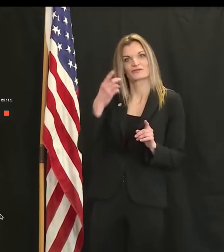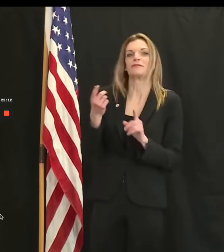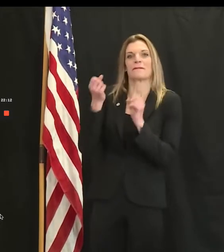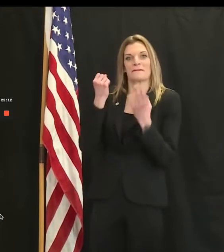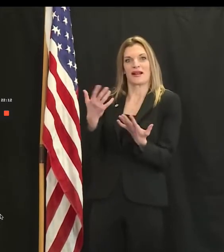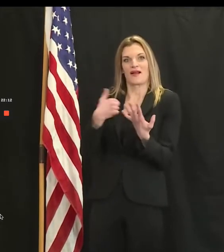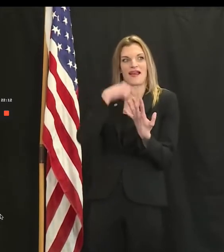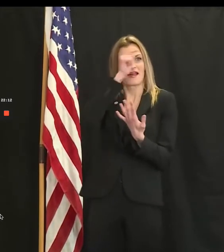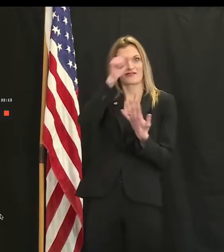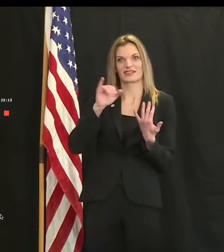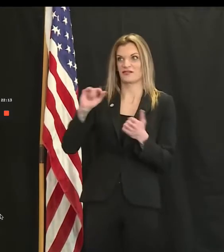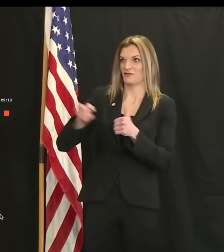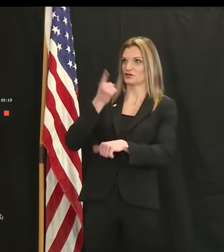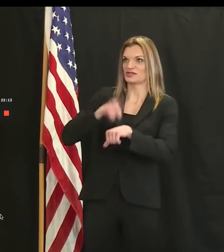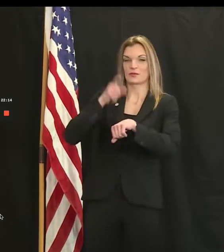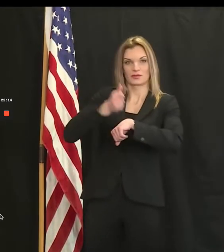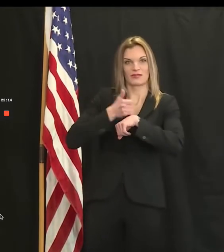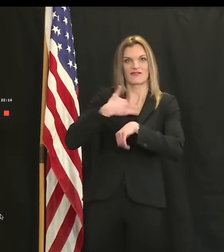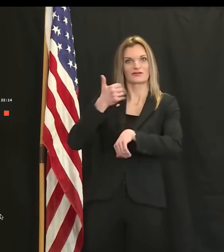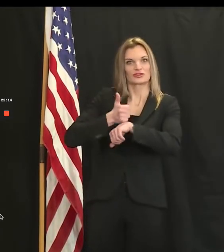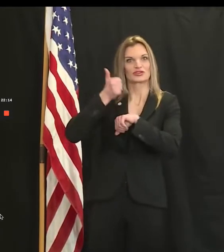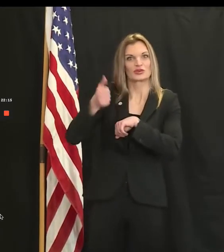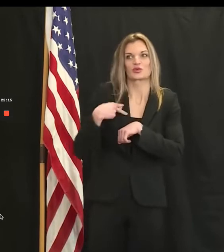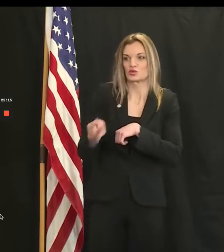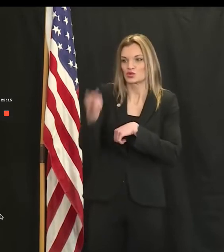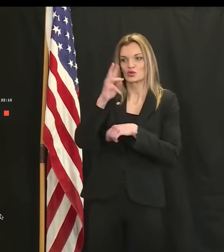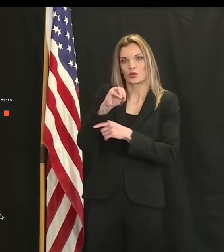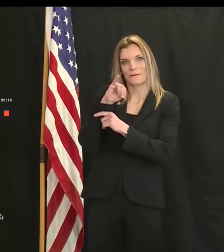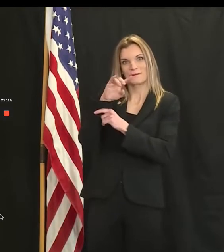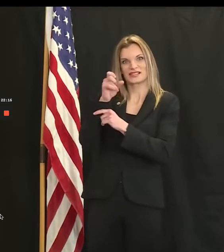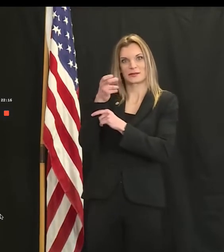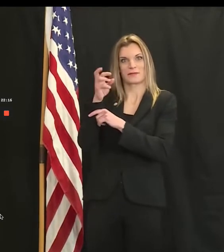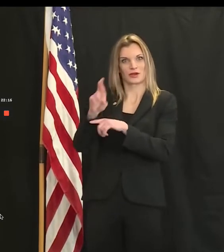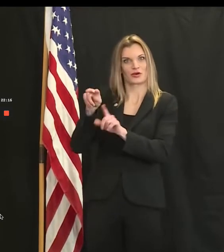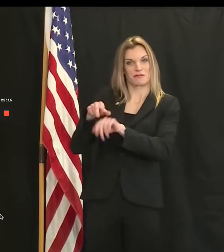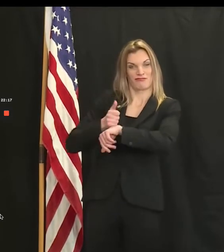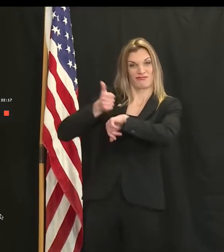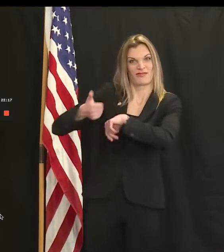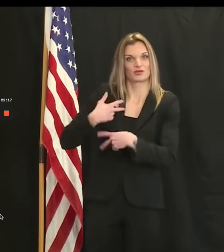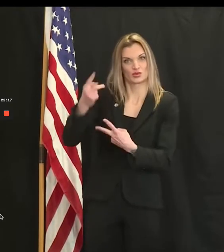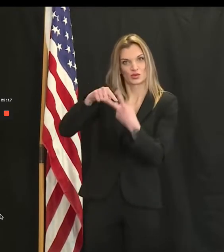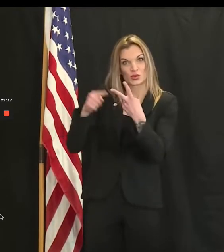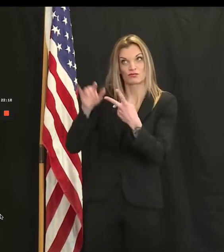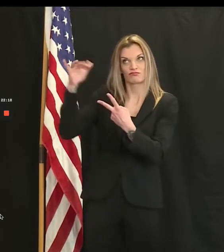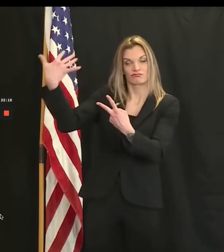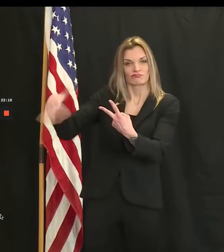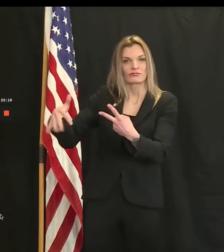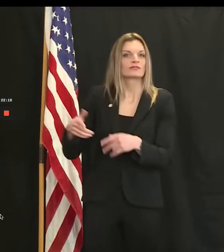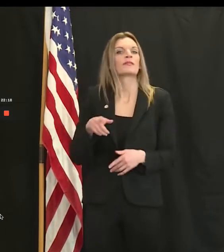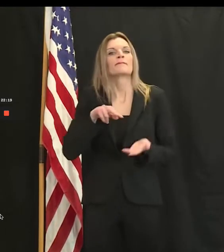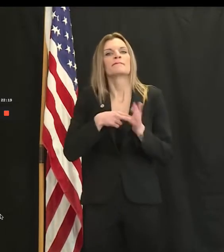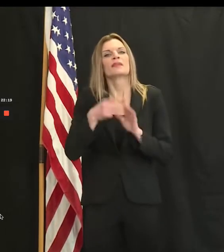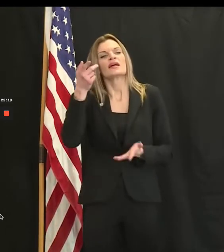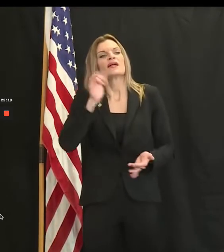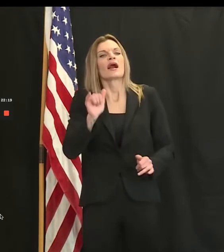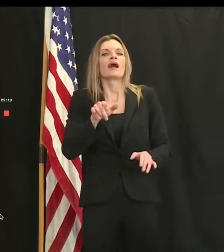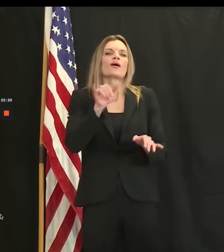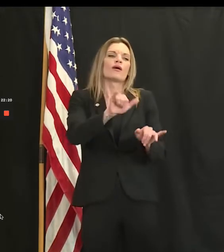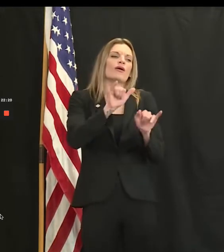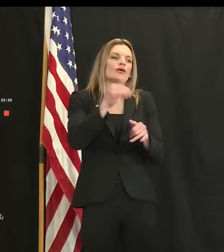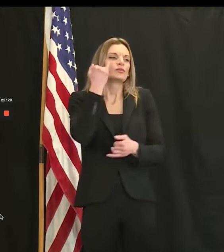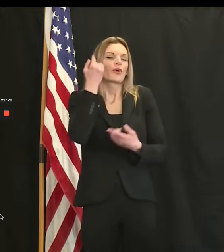one charged with two misdemeanors. This goes far beyond leading a large organization and someone in an organization makes a mistake or a failure to